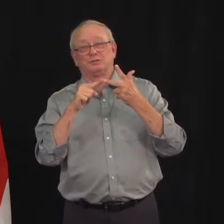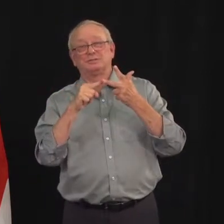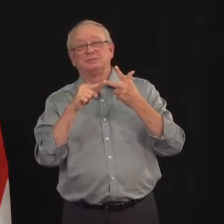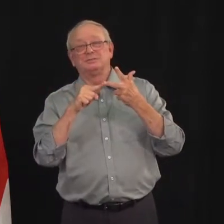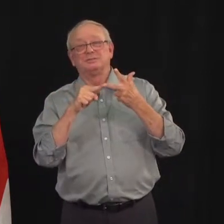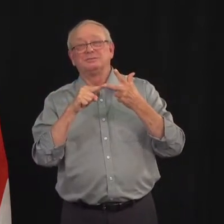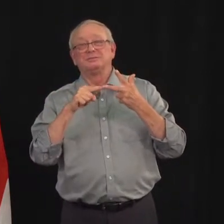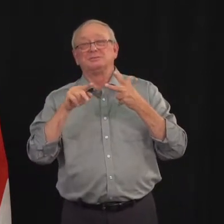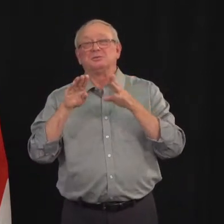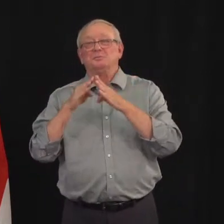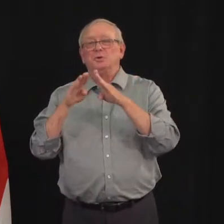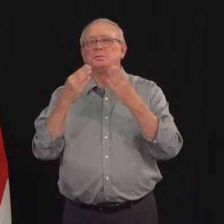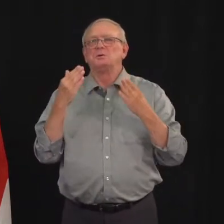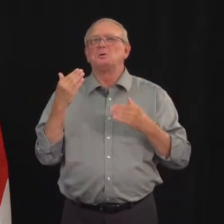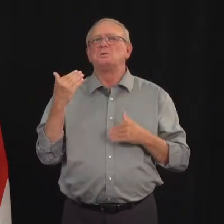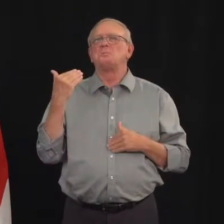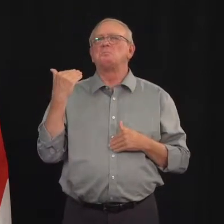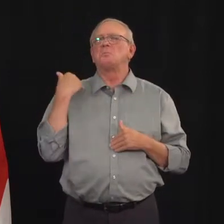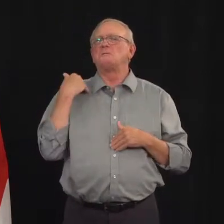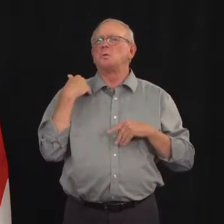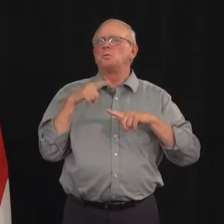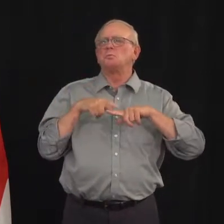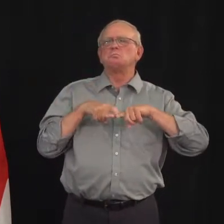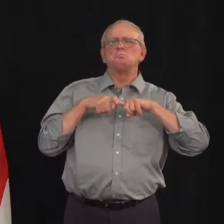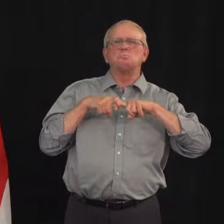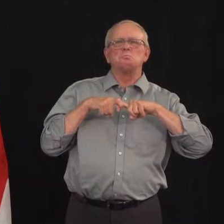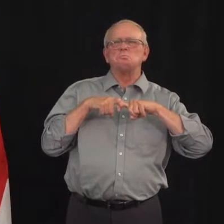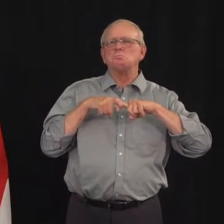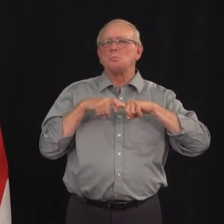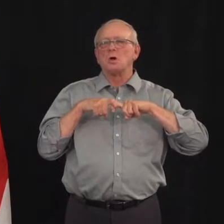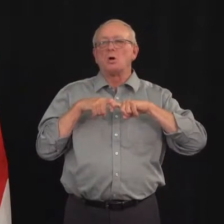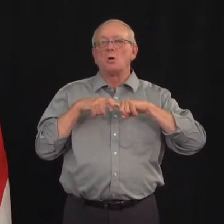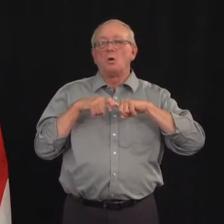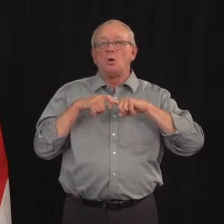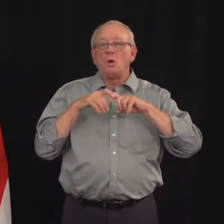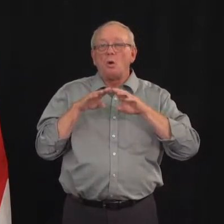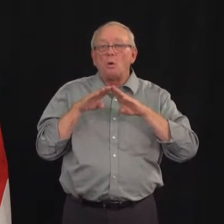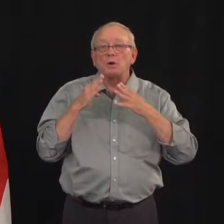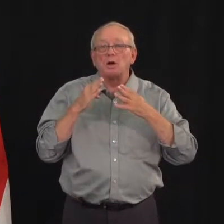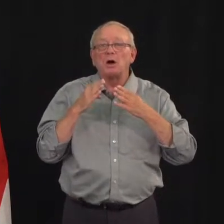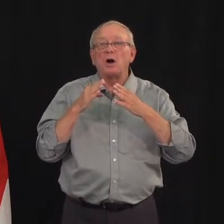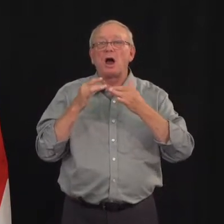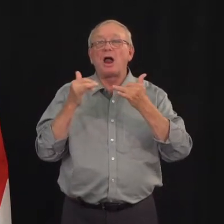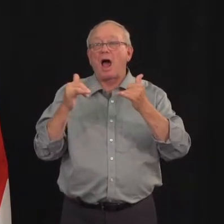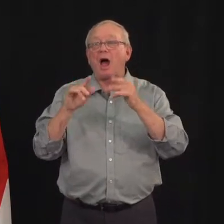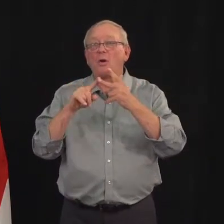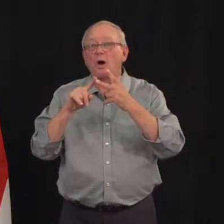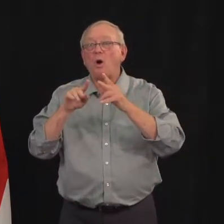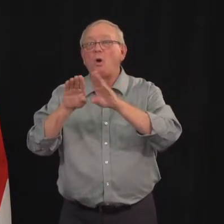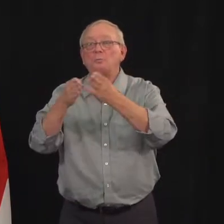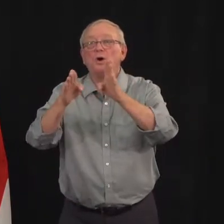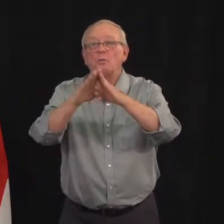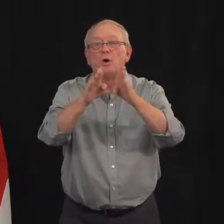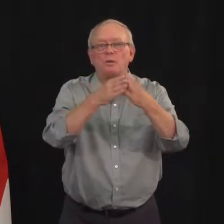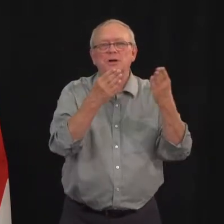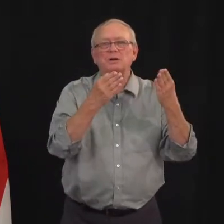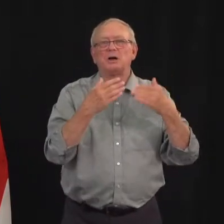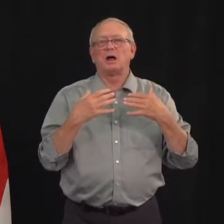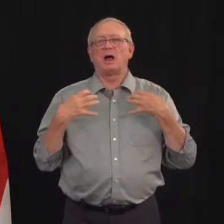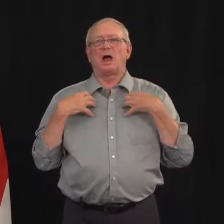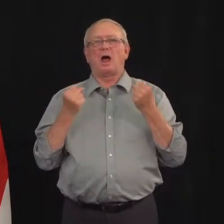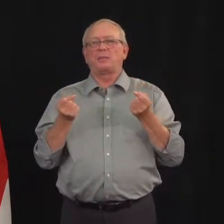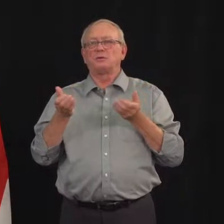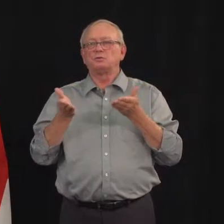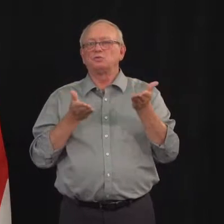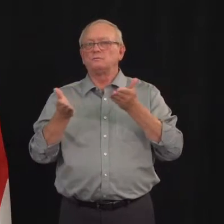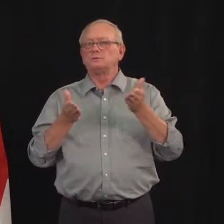paused that are now back online. And so health professionals who had previously been supporting different aspects of the response are needed in other areas